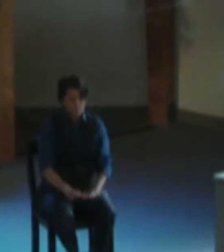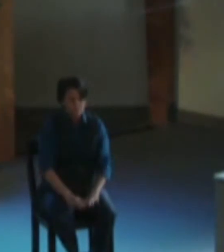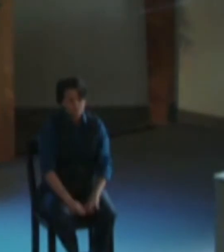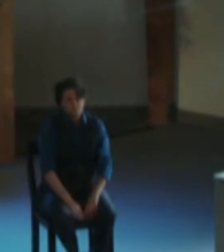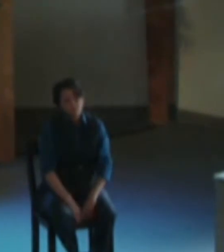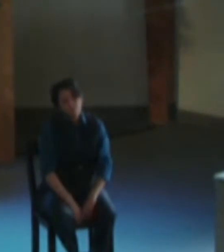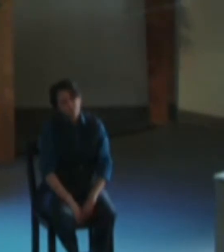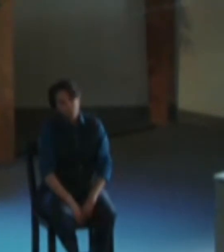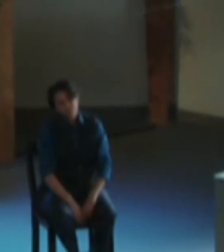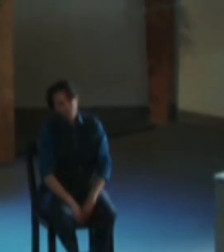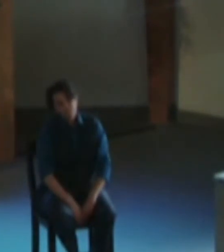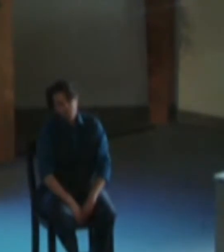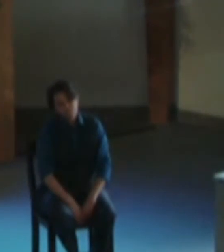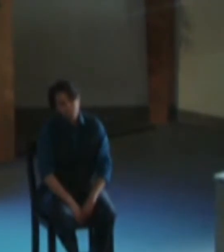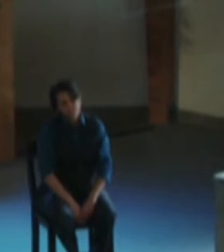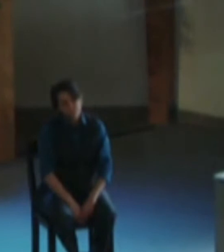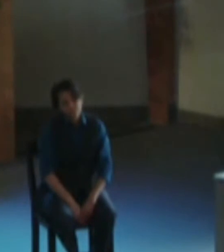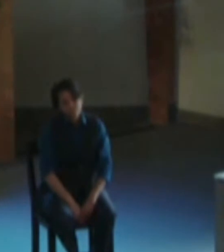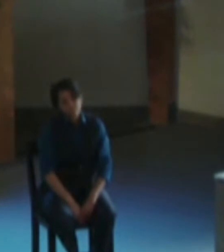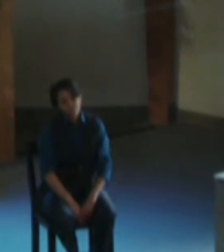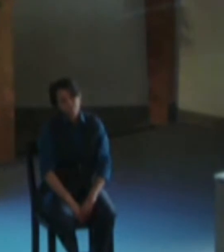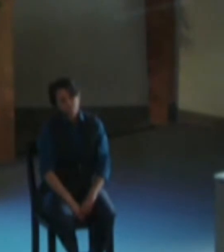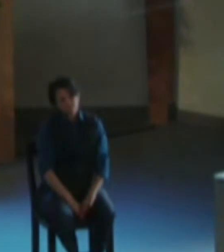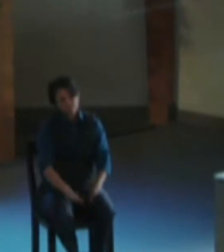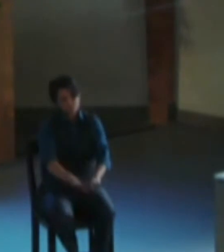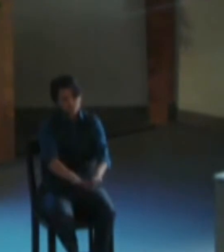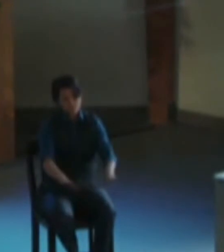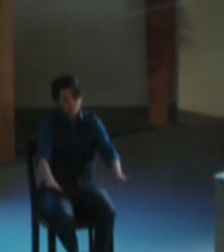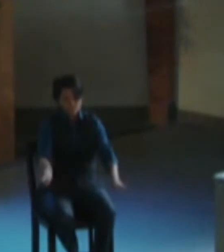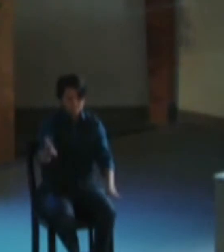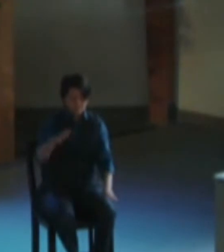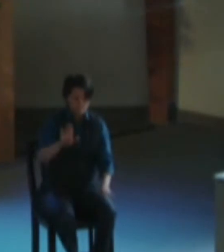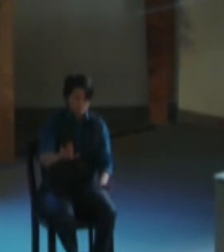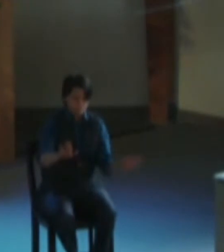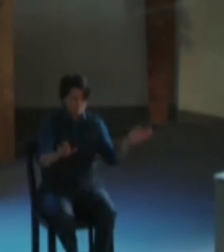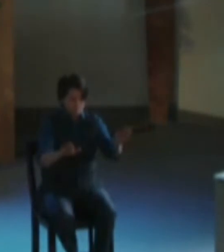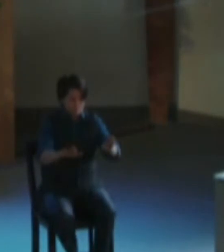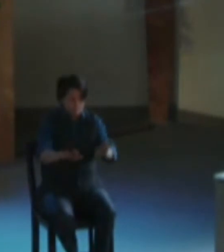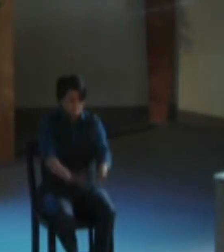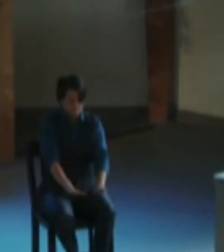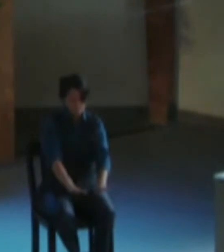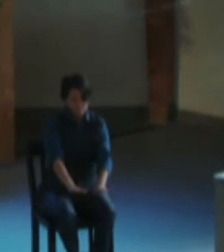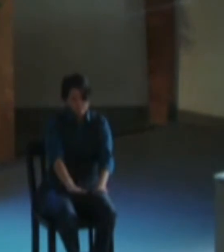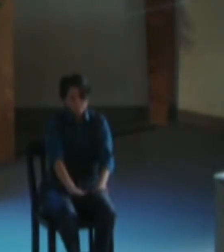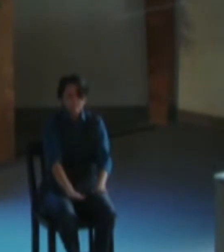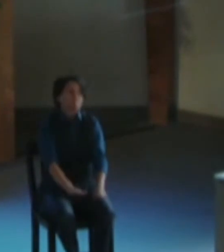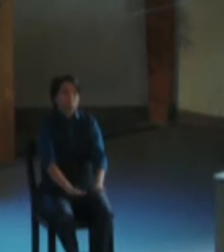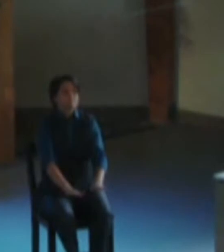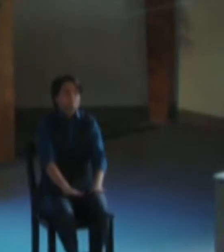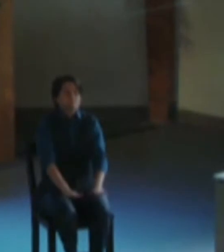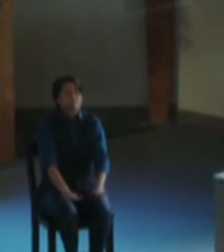Allow yourself to have your feet planted firmly on the ground.